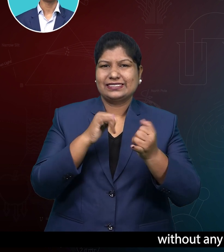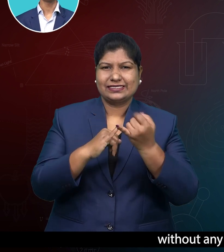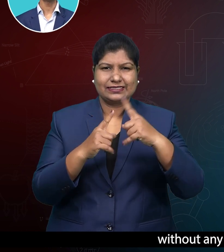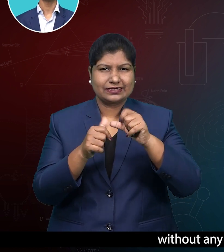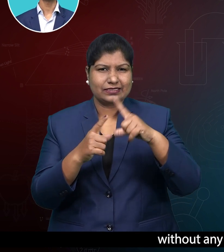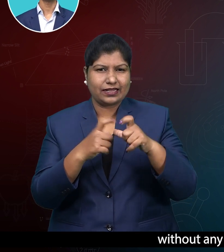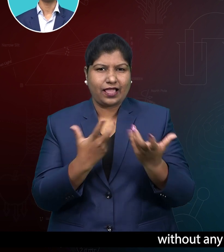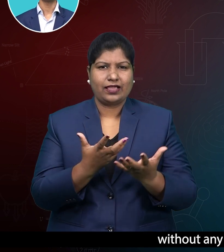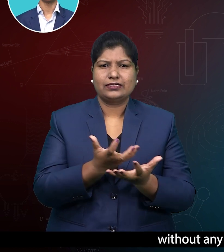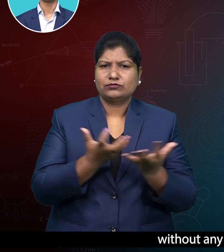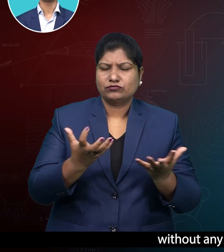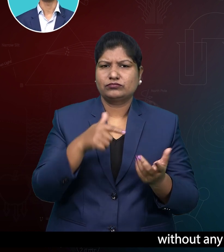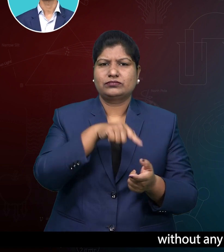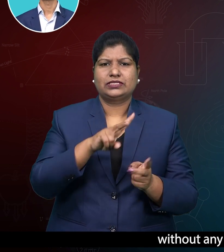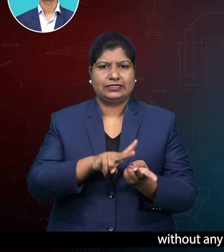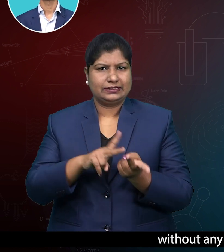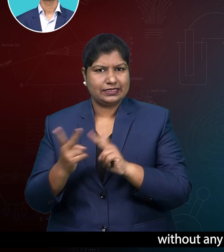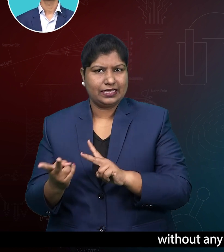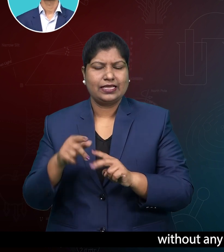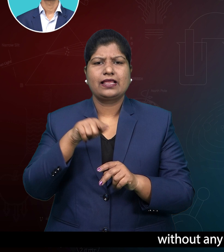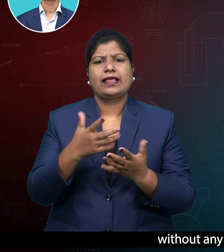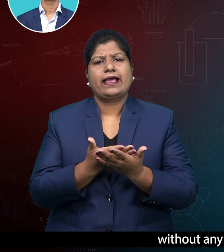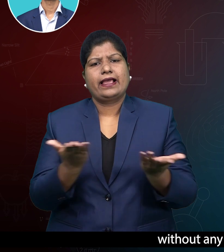without any change in its temperature.